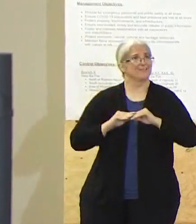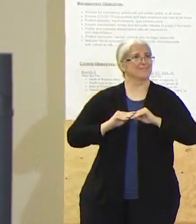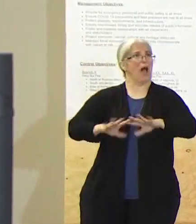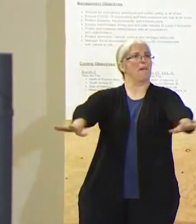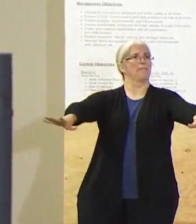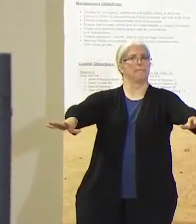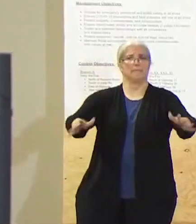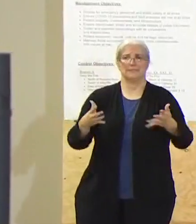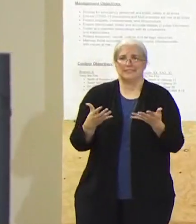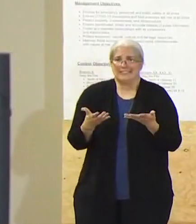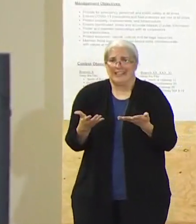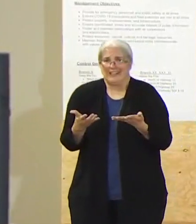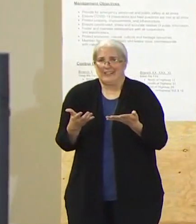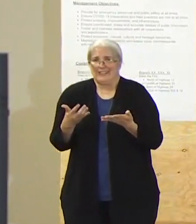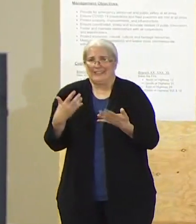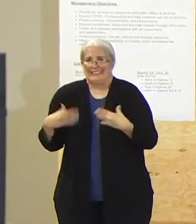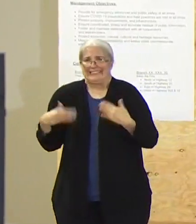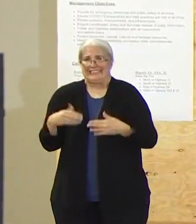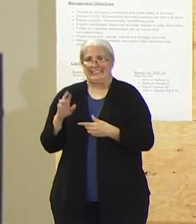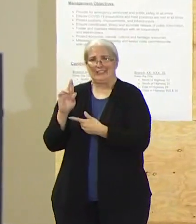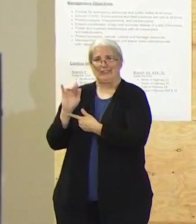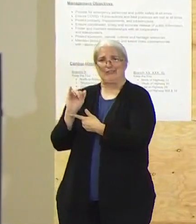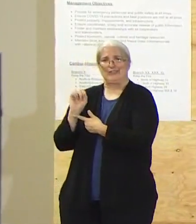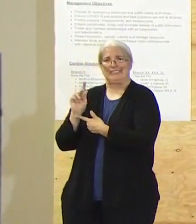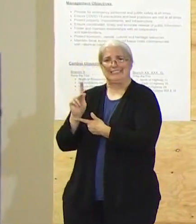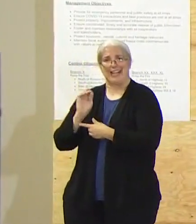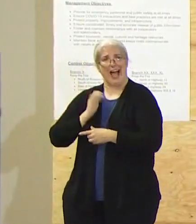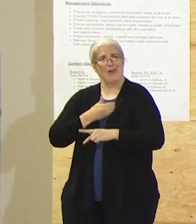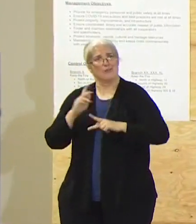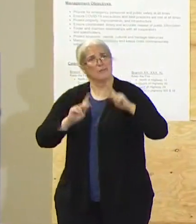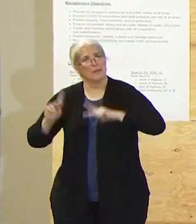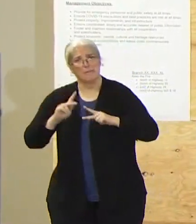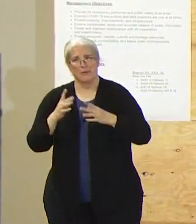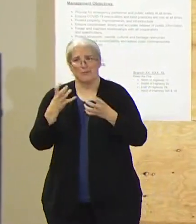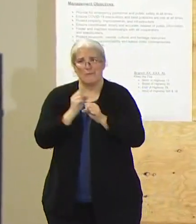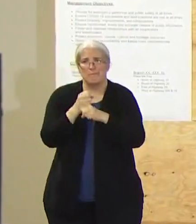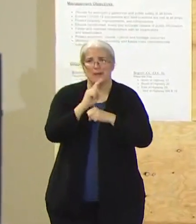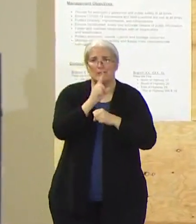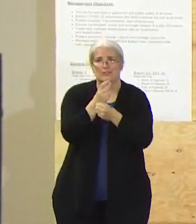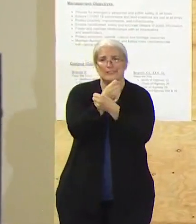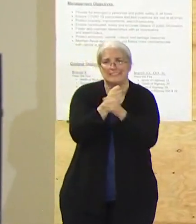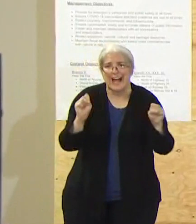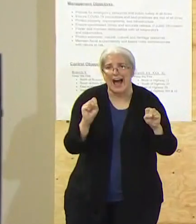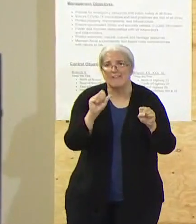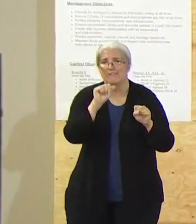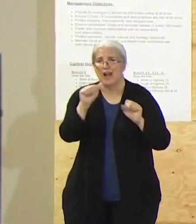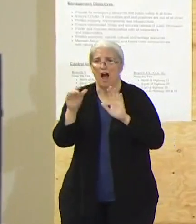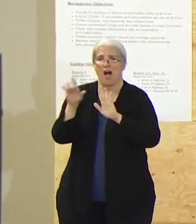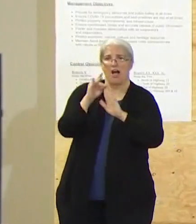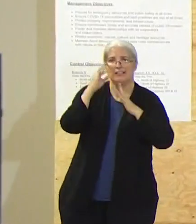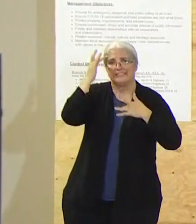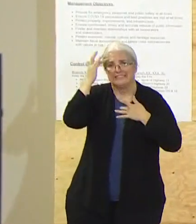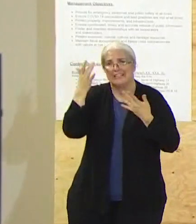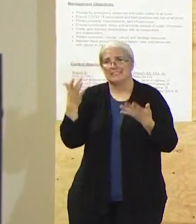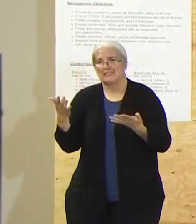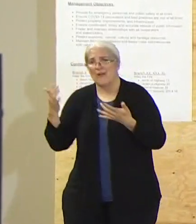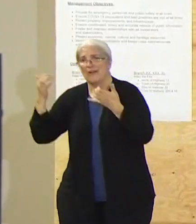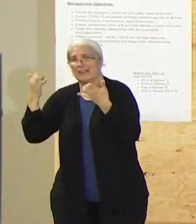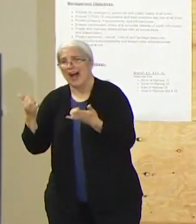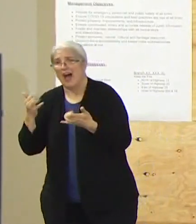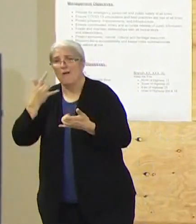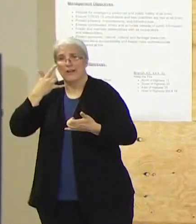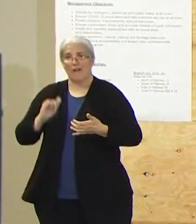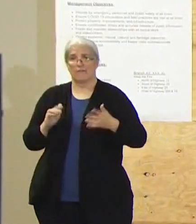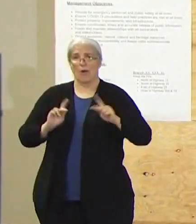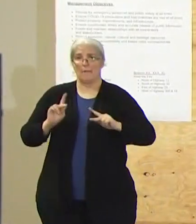first responders safe and healthy, and what are the protocols and procedures as we mix cohorts of individuals and they come into